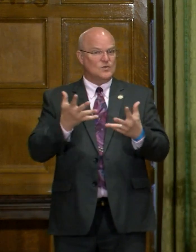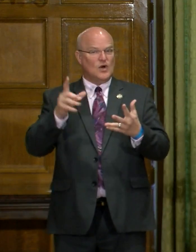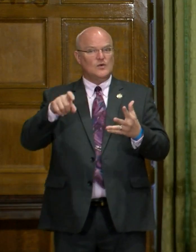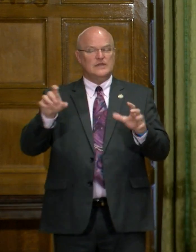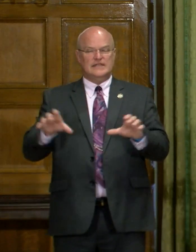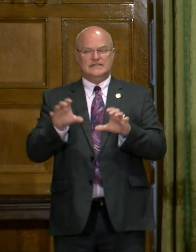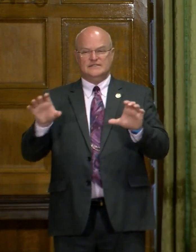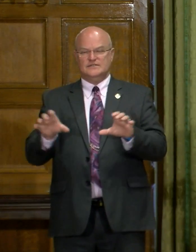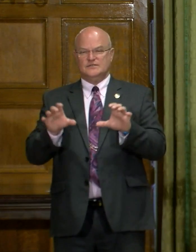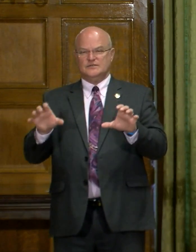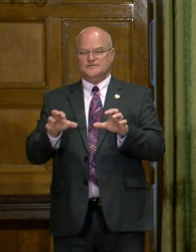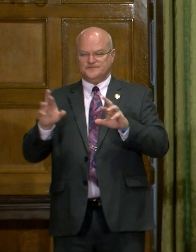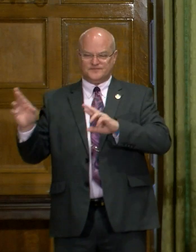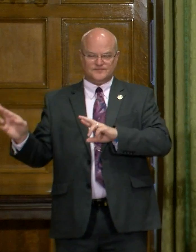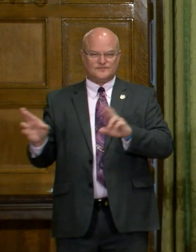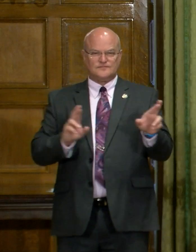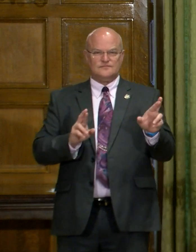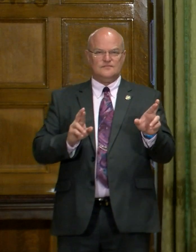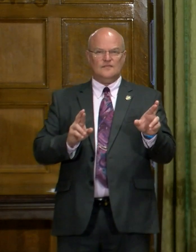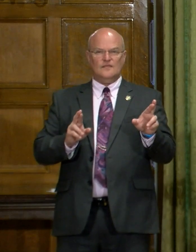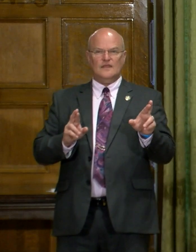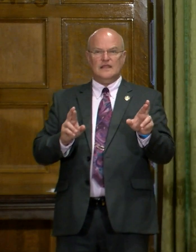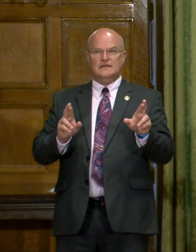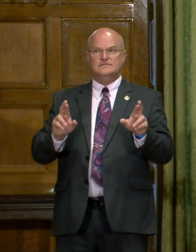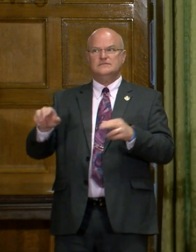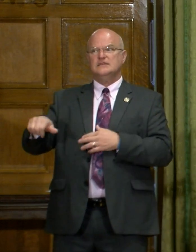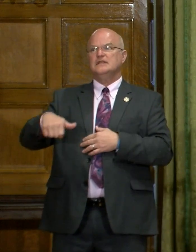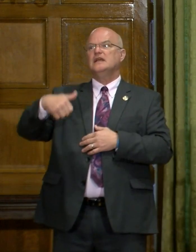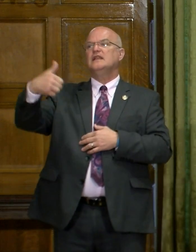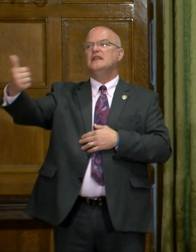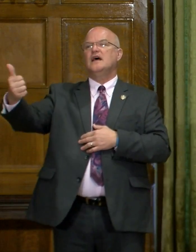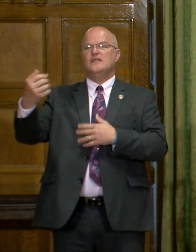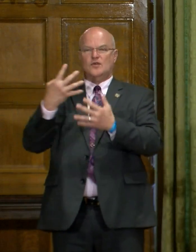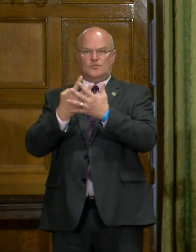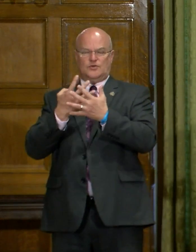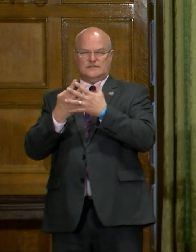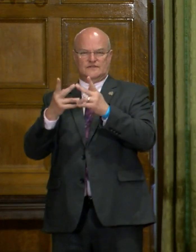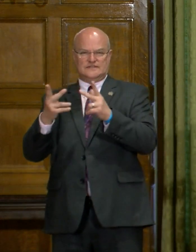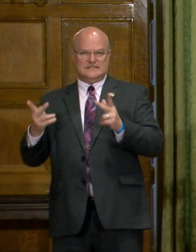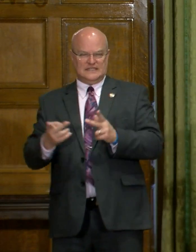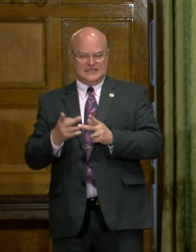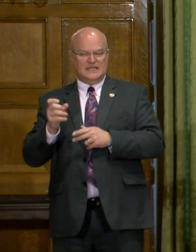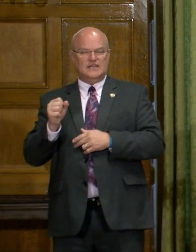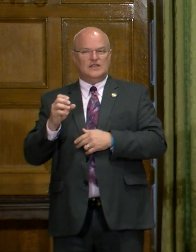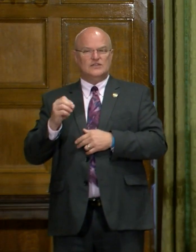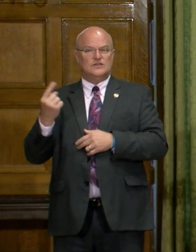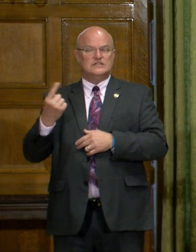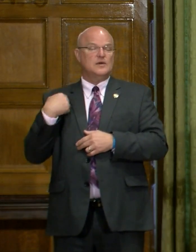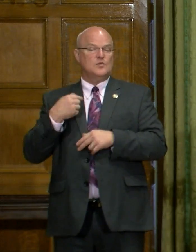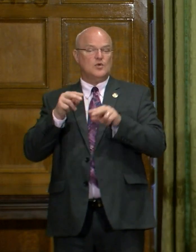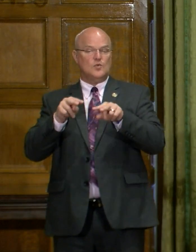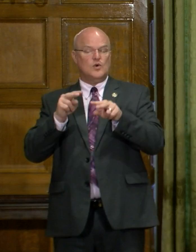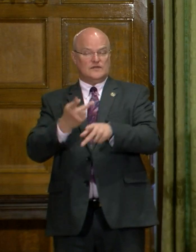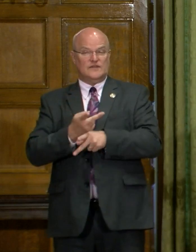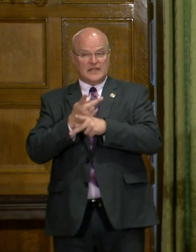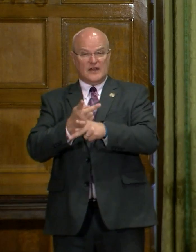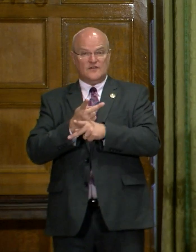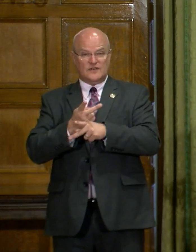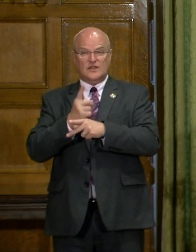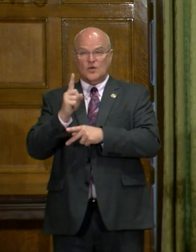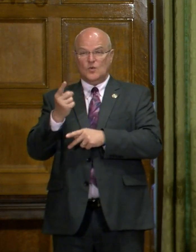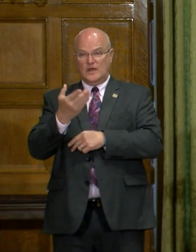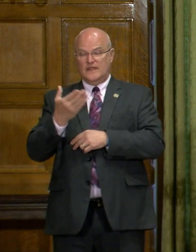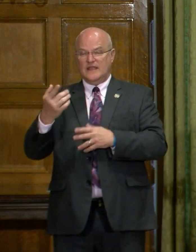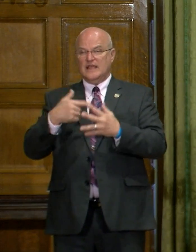we need to do in preparation in the event it's in another of our prison facilities. So it's something we watch very carefully. It's